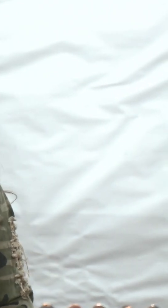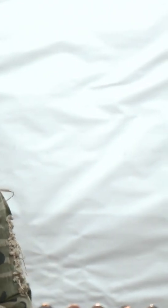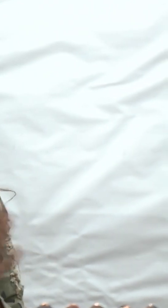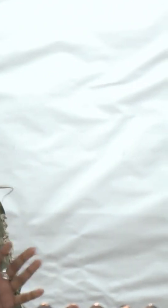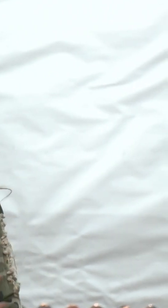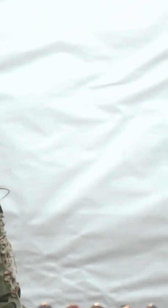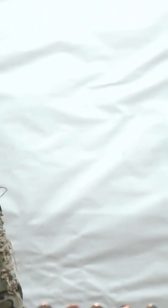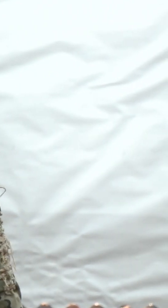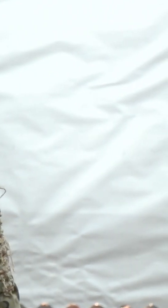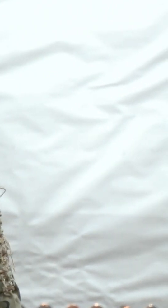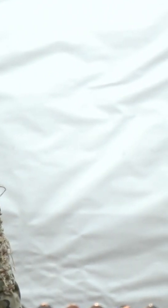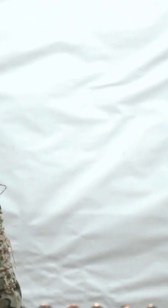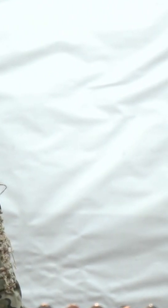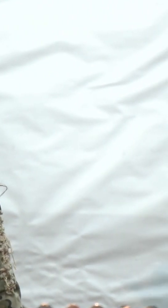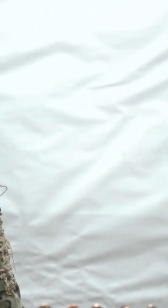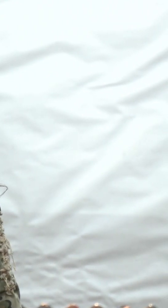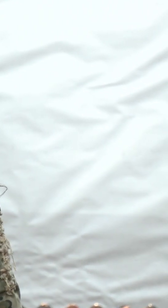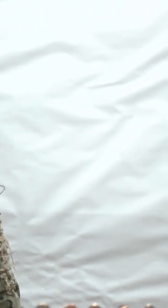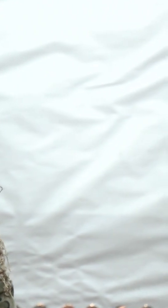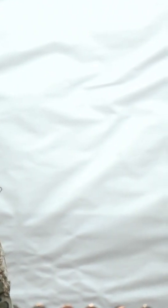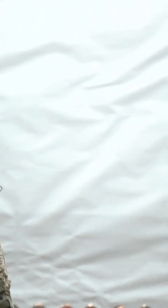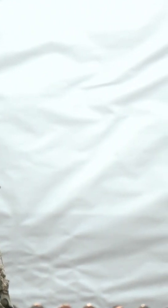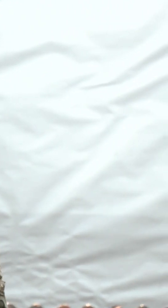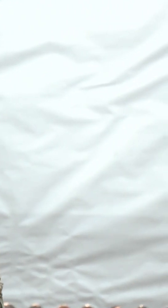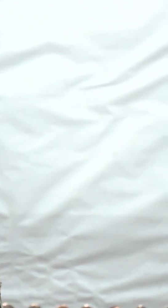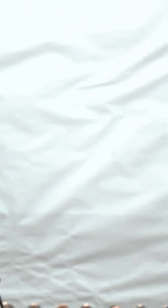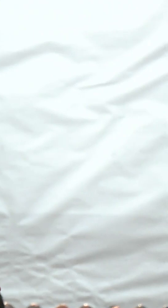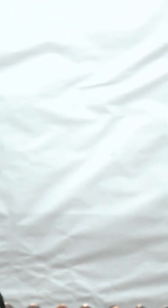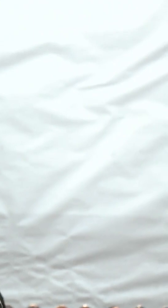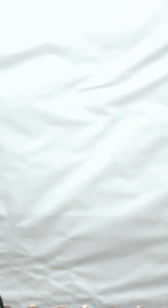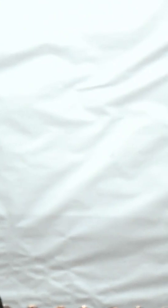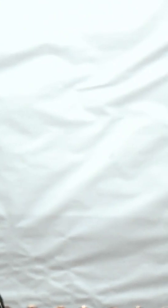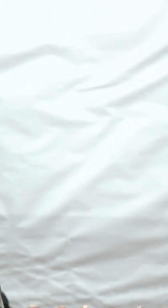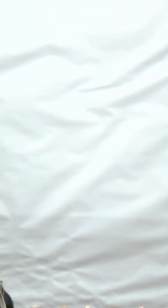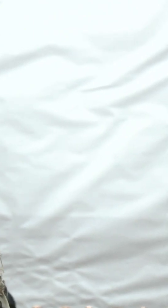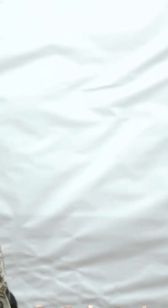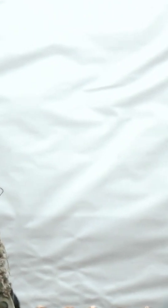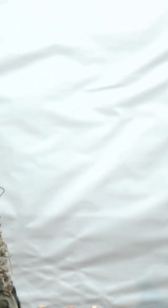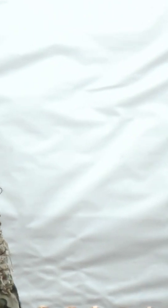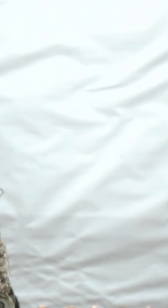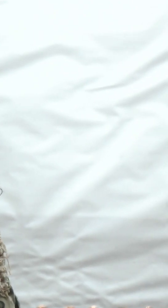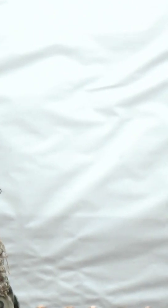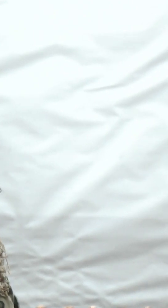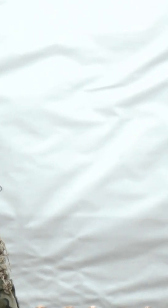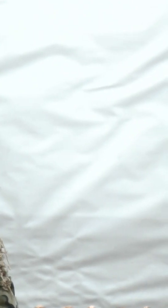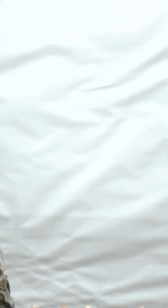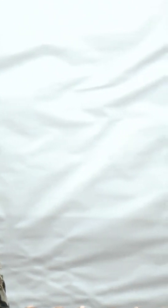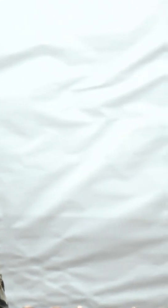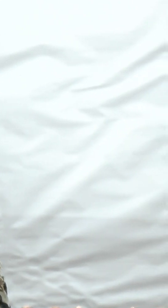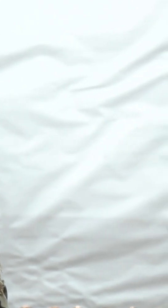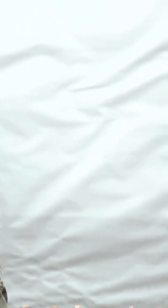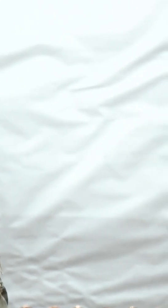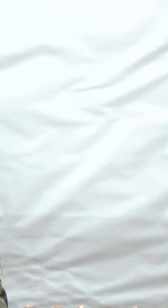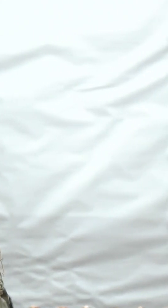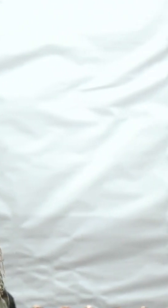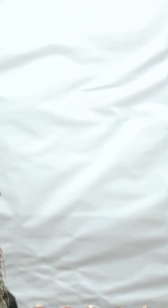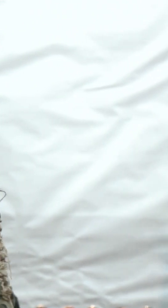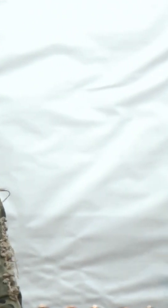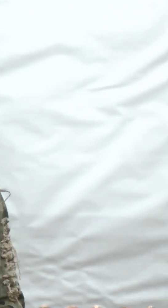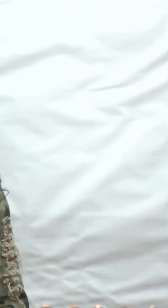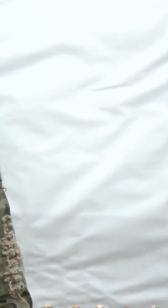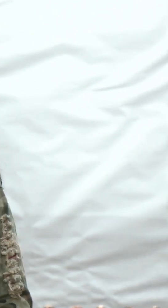I see in the audience. But also want to take a moment to introduce the cabinet and staff that I brought with me